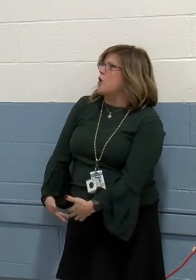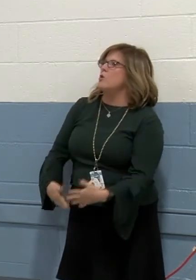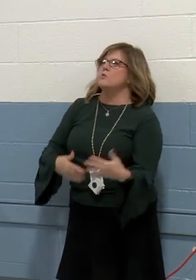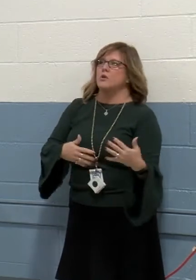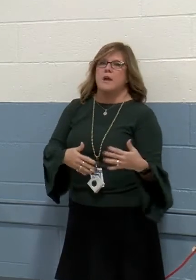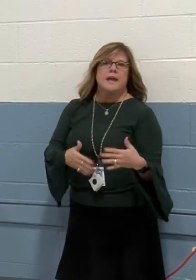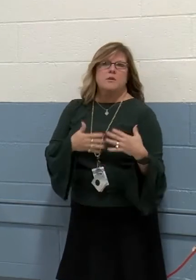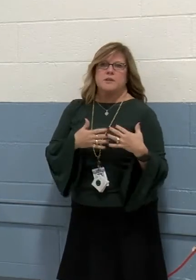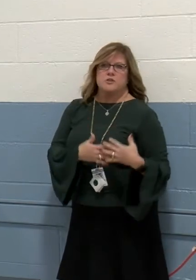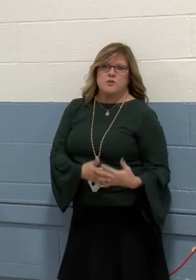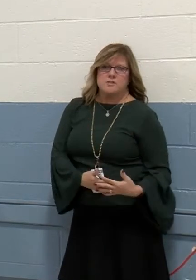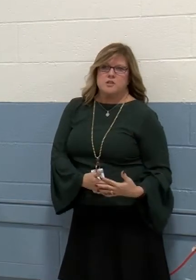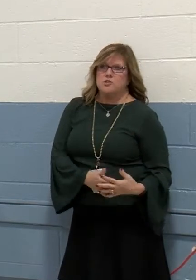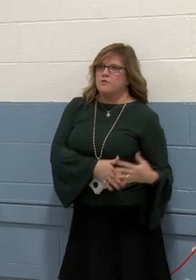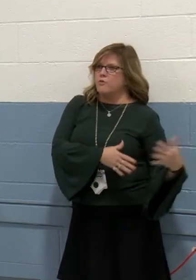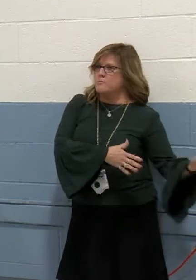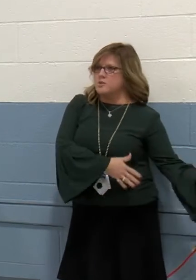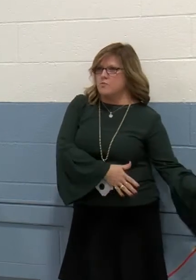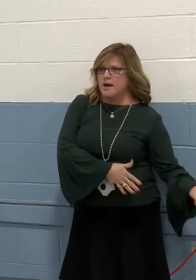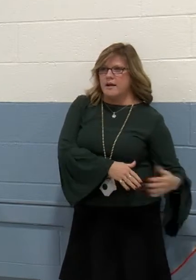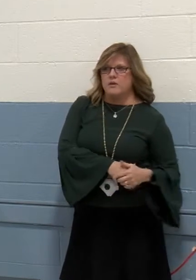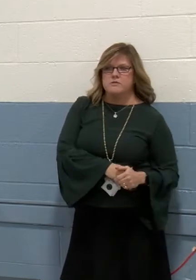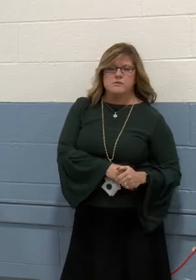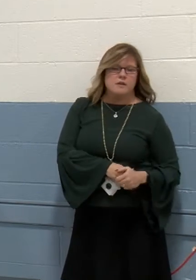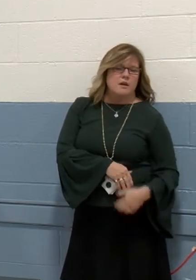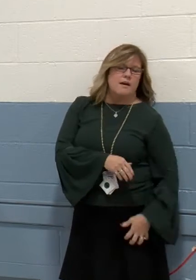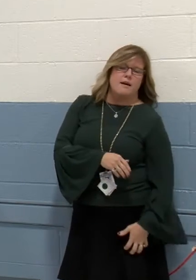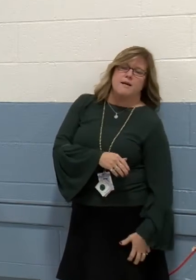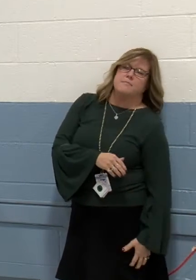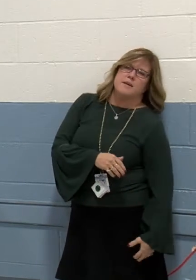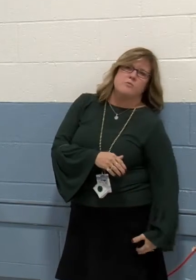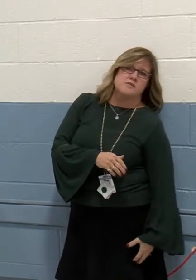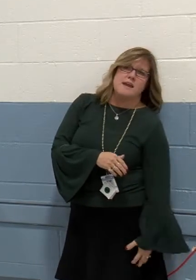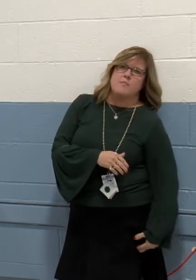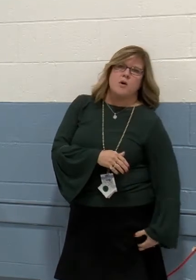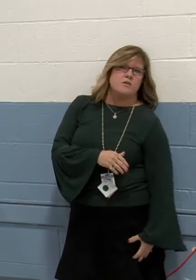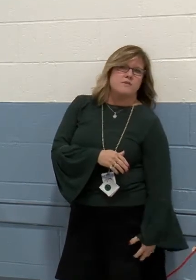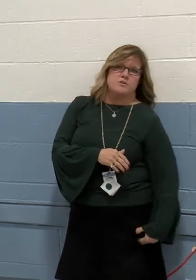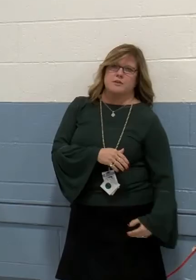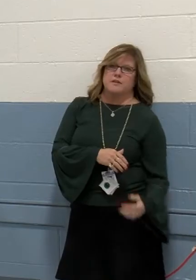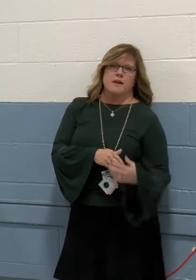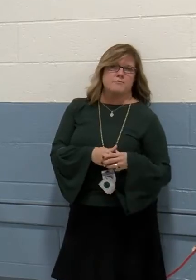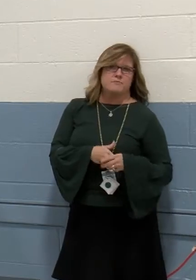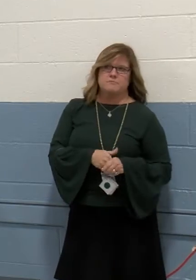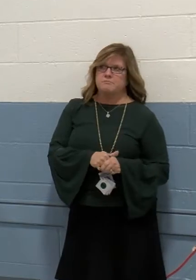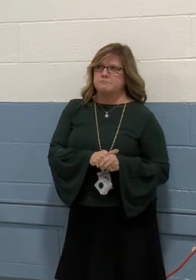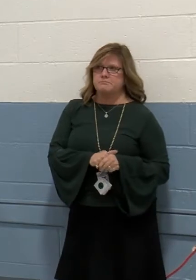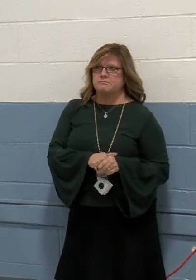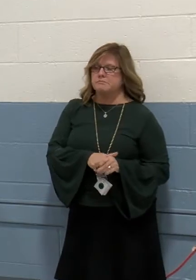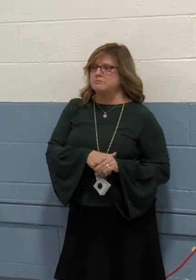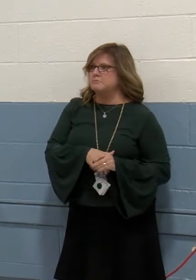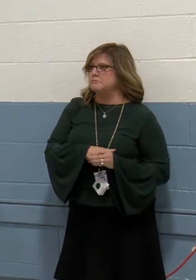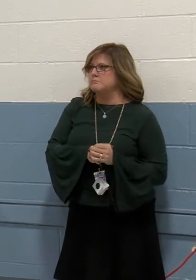Over a coat, or he would get dressed in his uniform somewhere else. It was not part of their daily life.